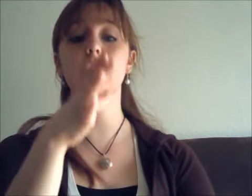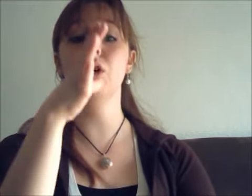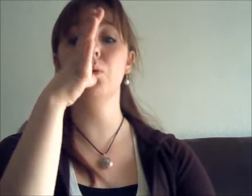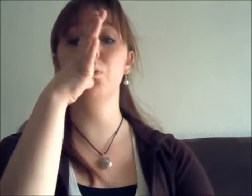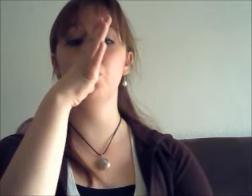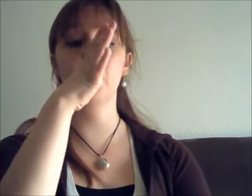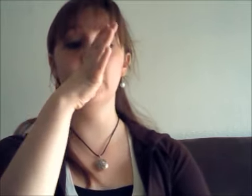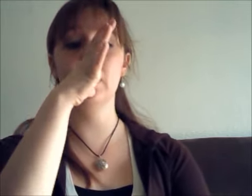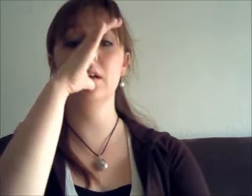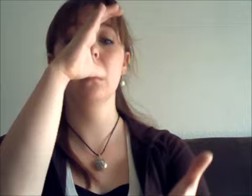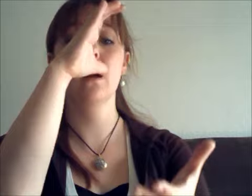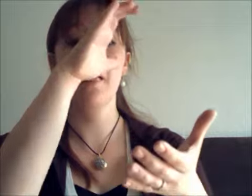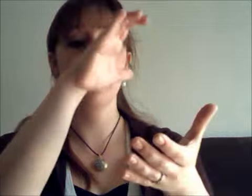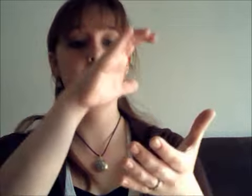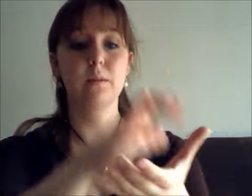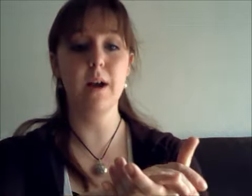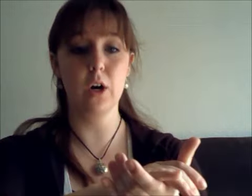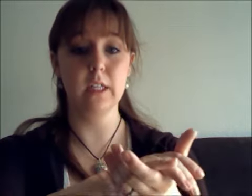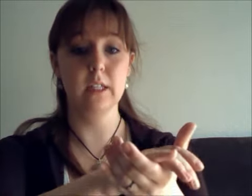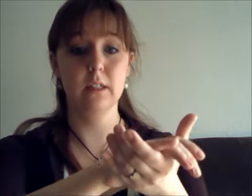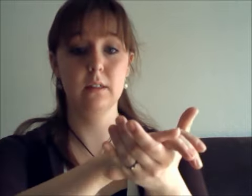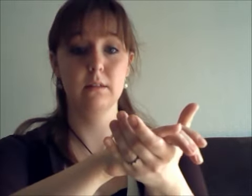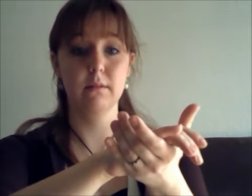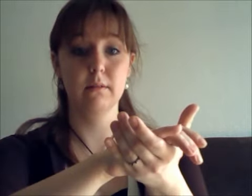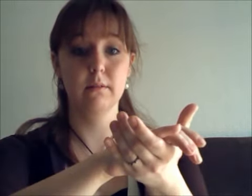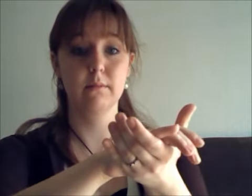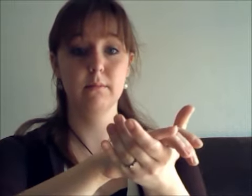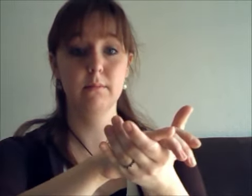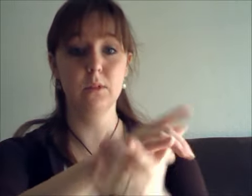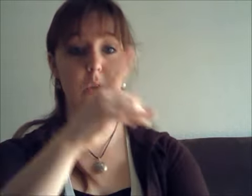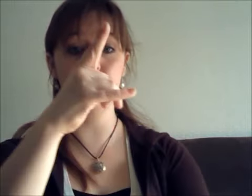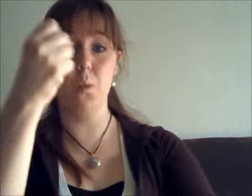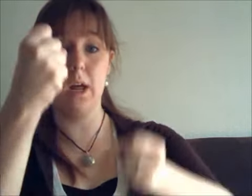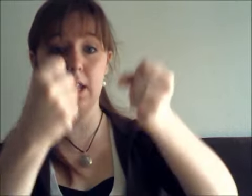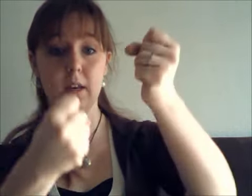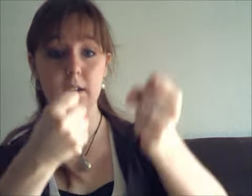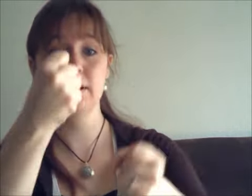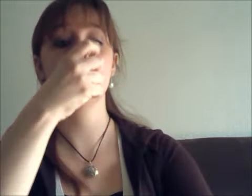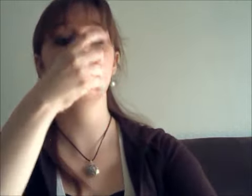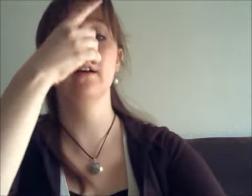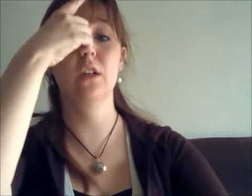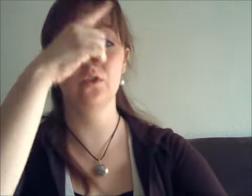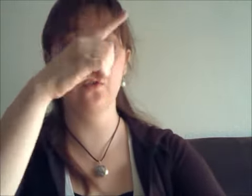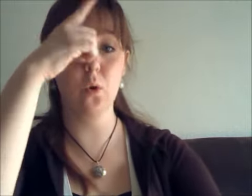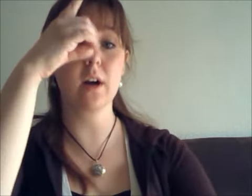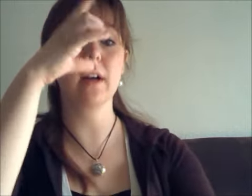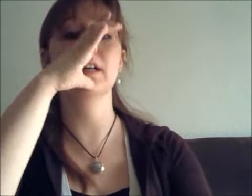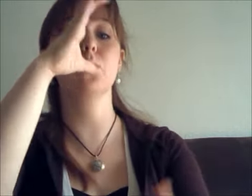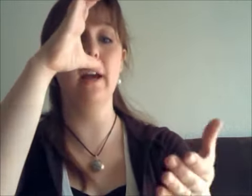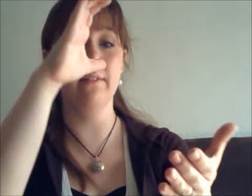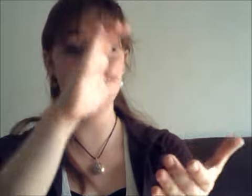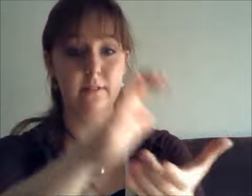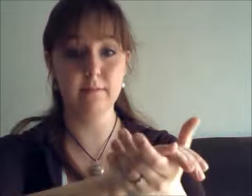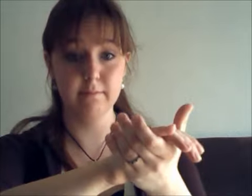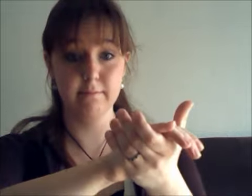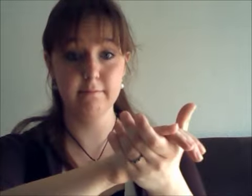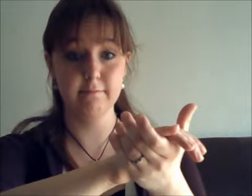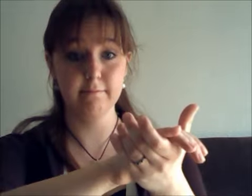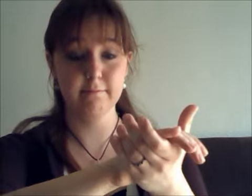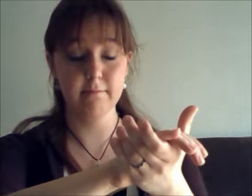do woman that's married. So one is for his wife.